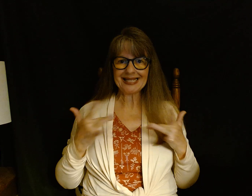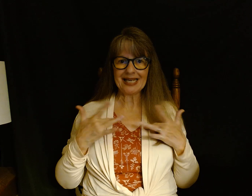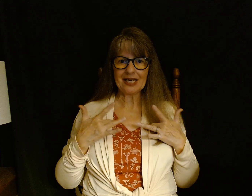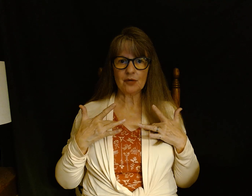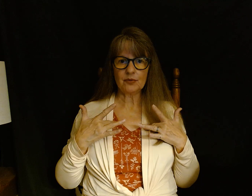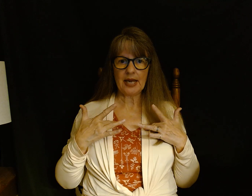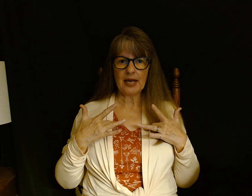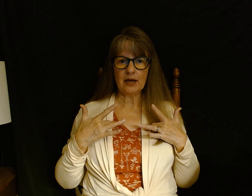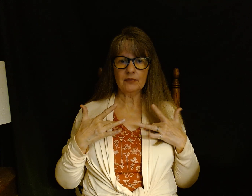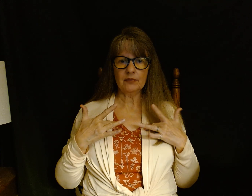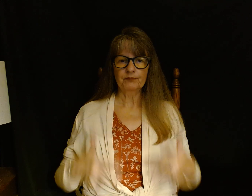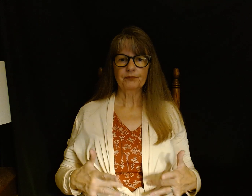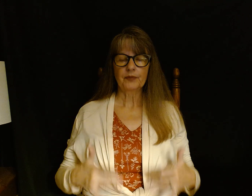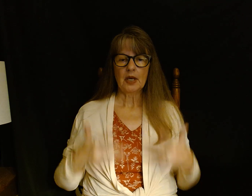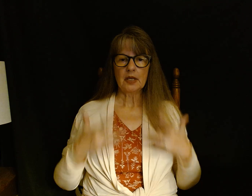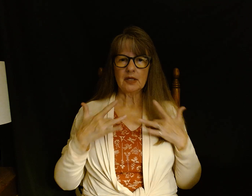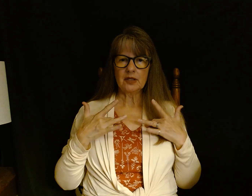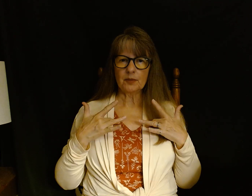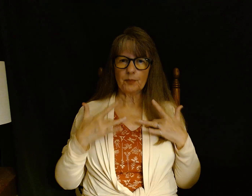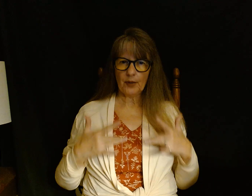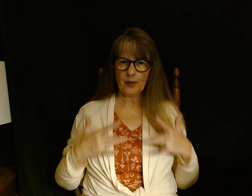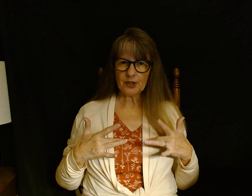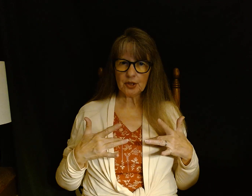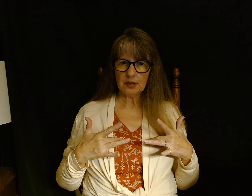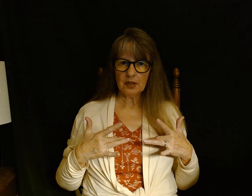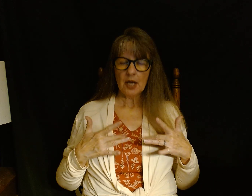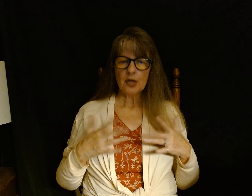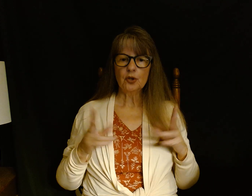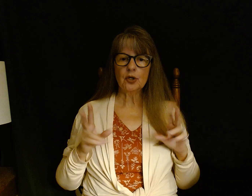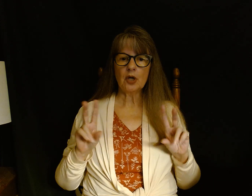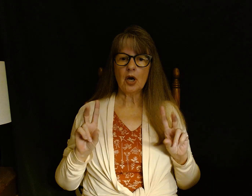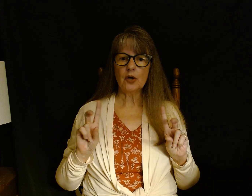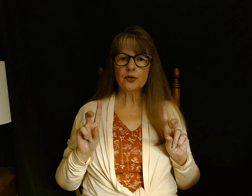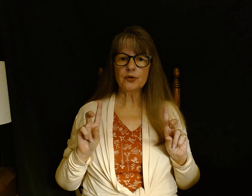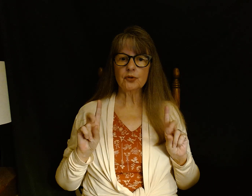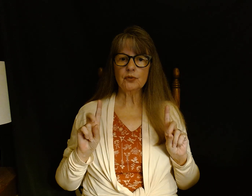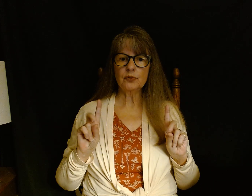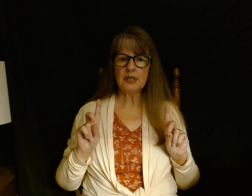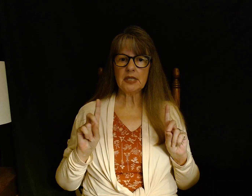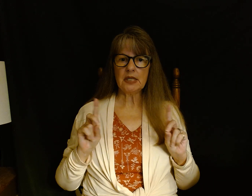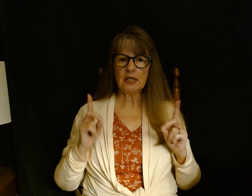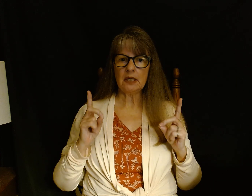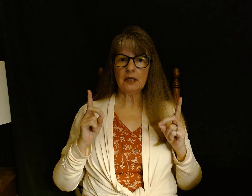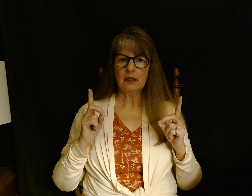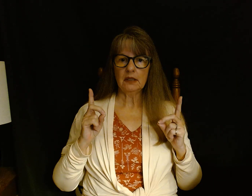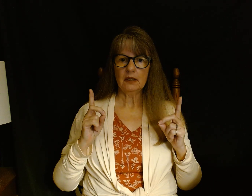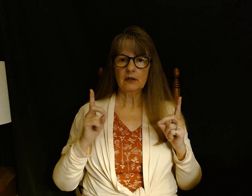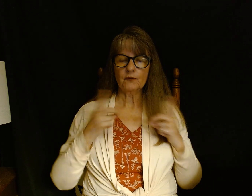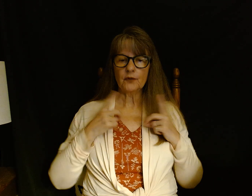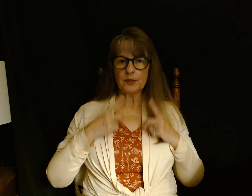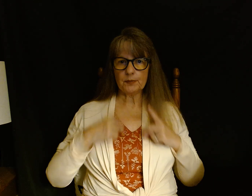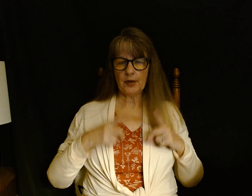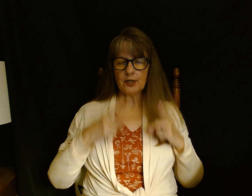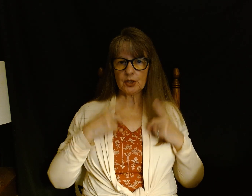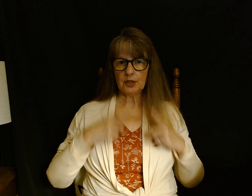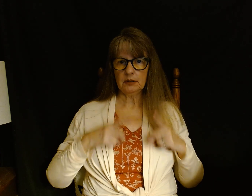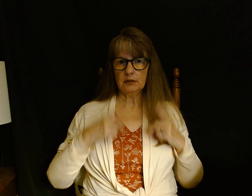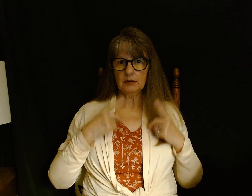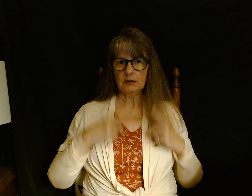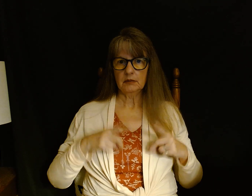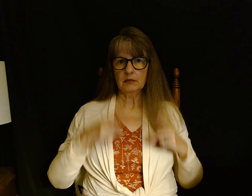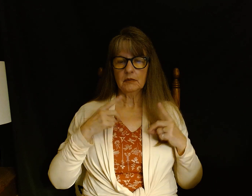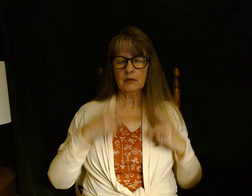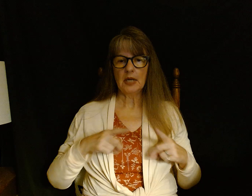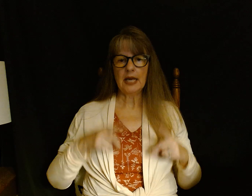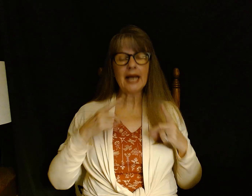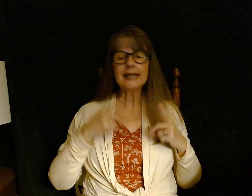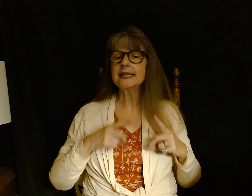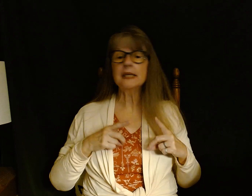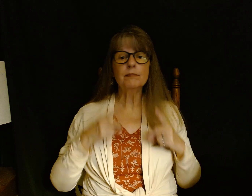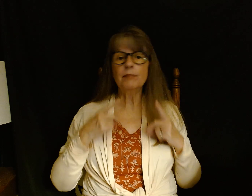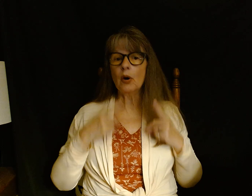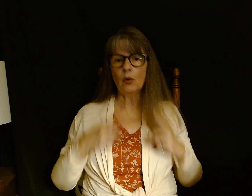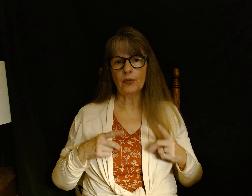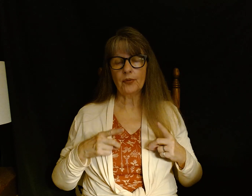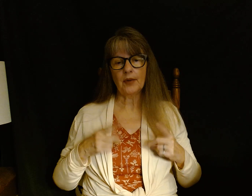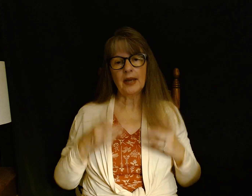go down. Depression, you can also do D for depression. And I see both, and I